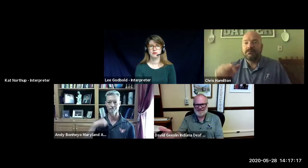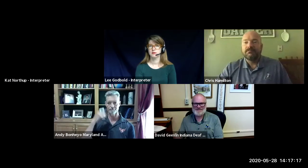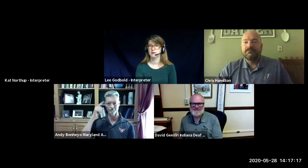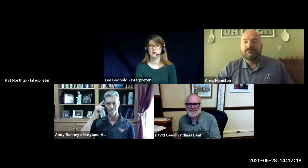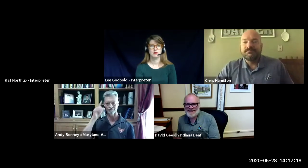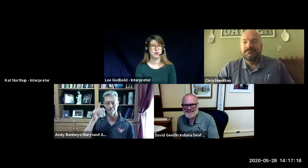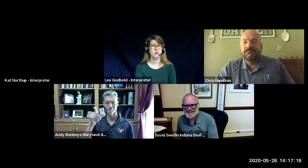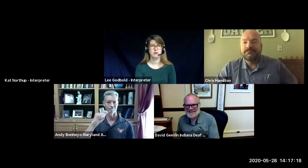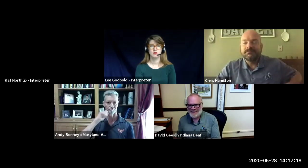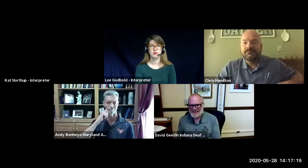Oh.